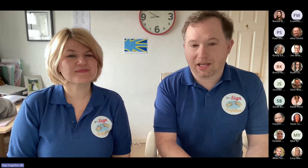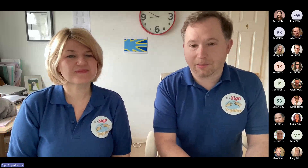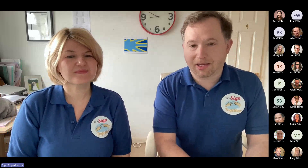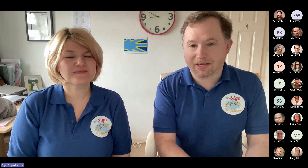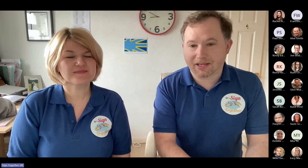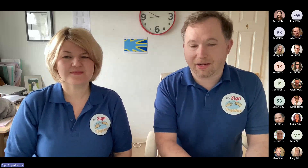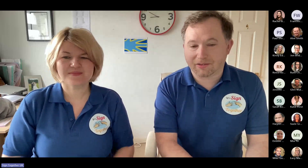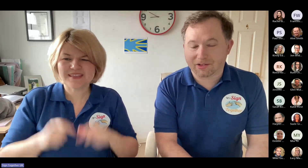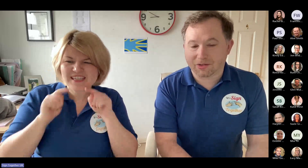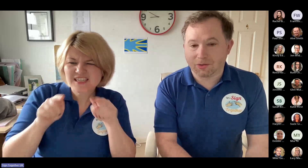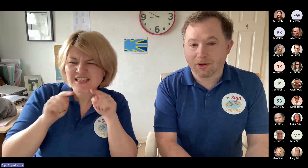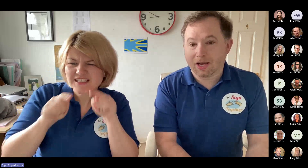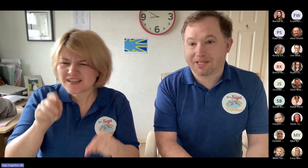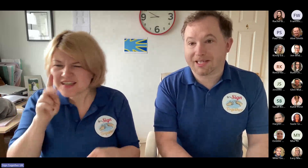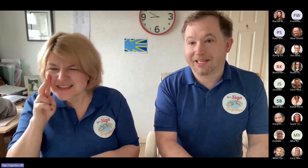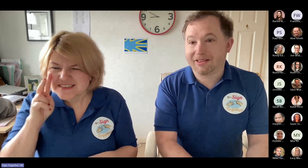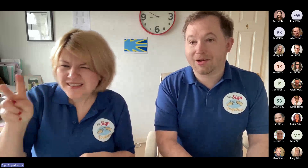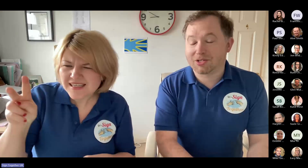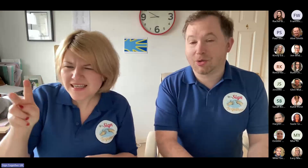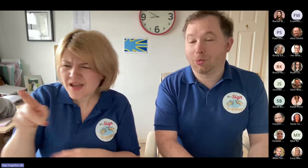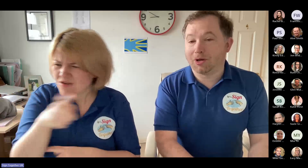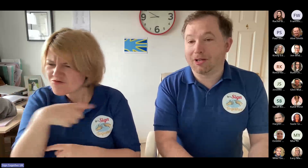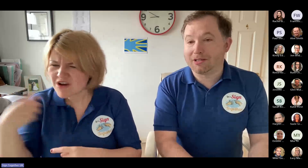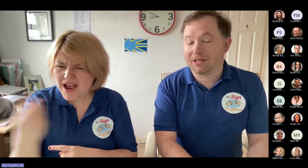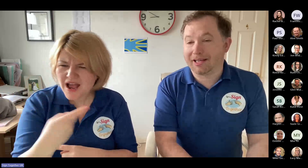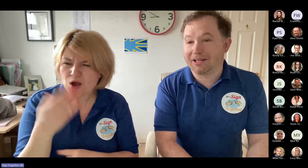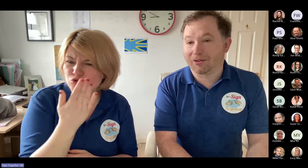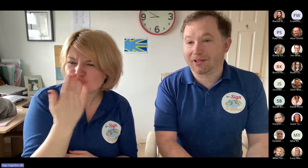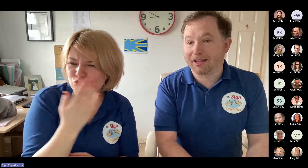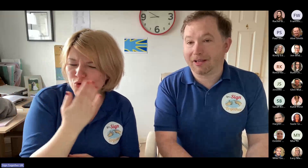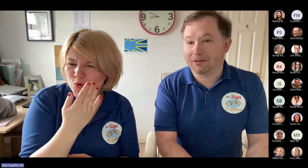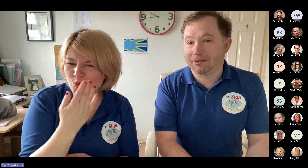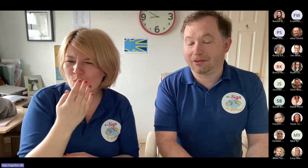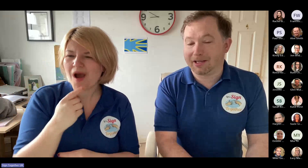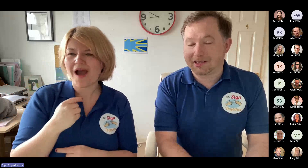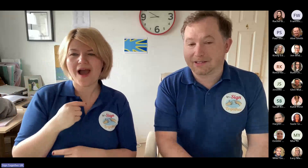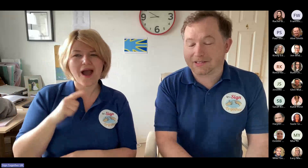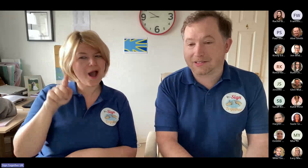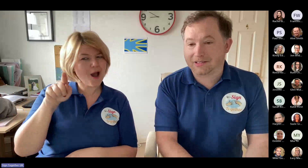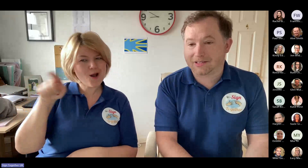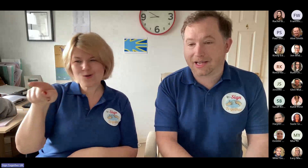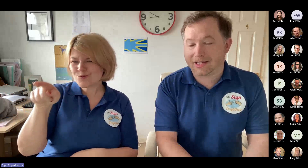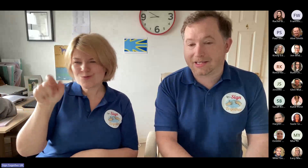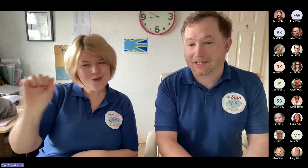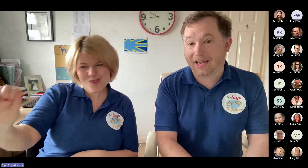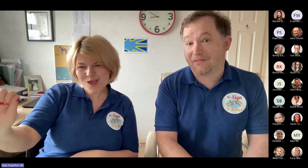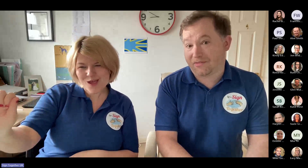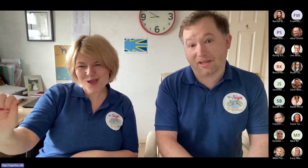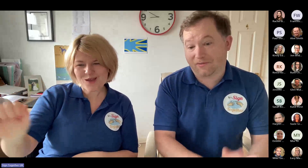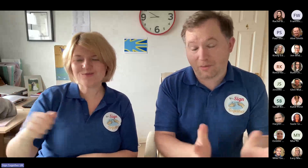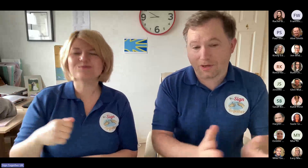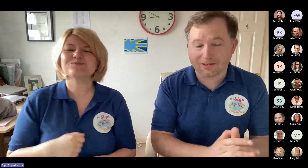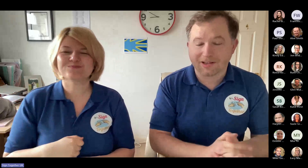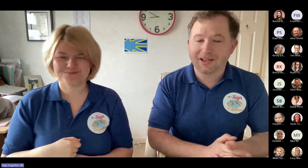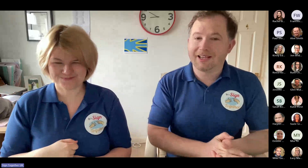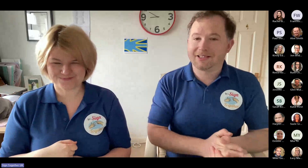in and around the school, particularly those that weren't in on the lessons today and yesterday, if they weren't, is